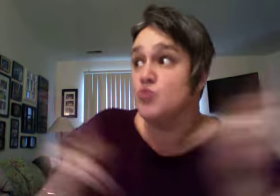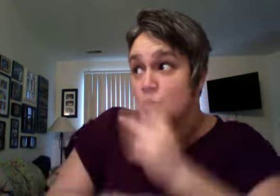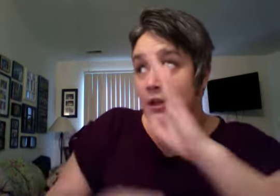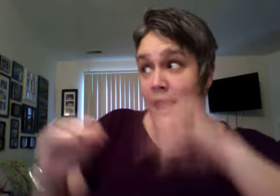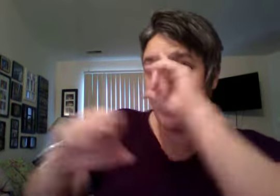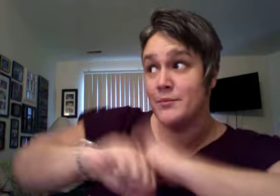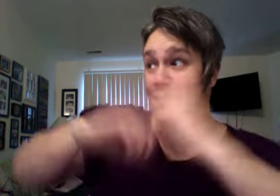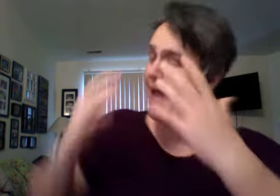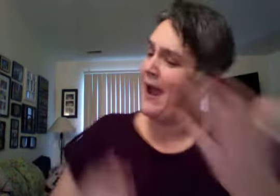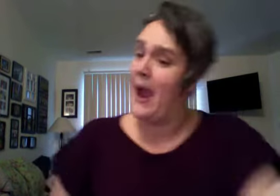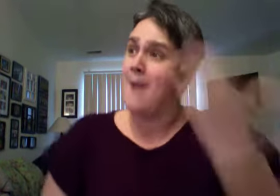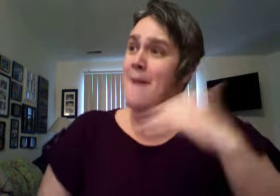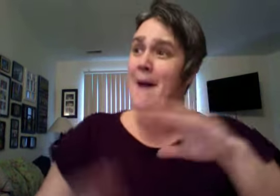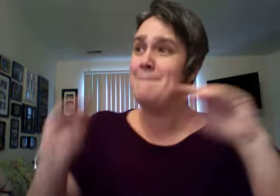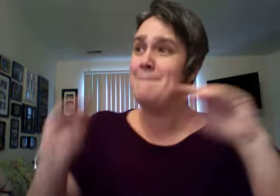aboard the Magic Band!